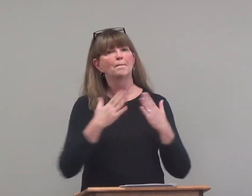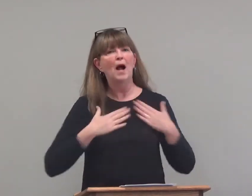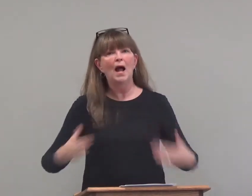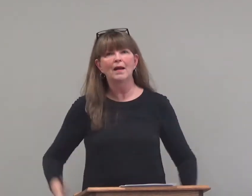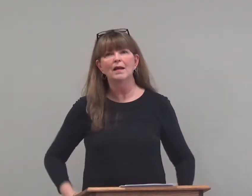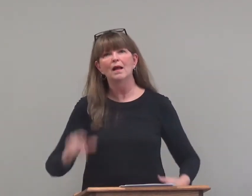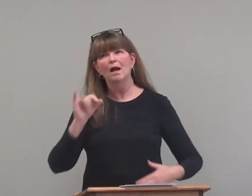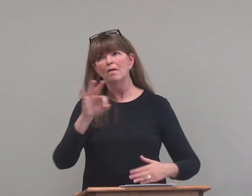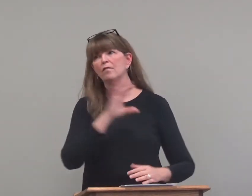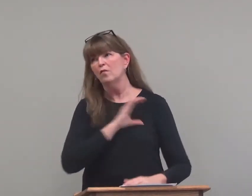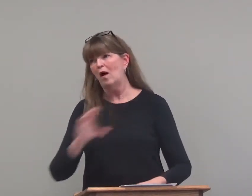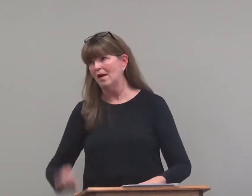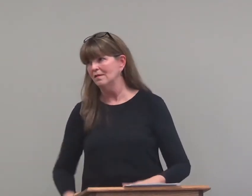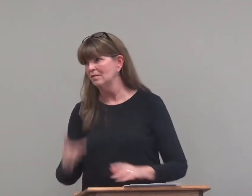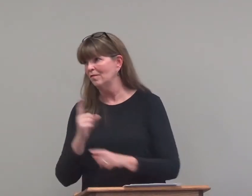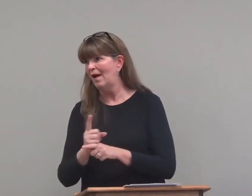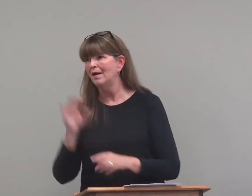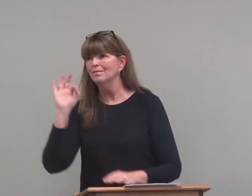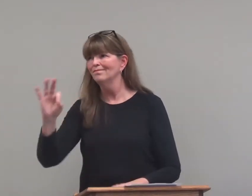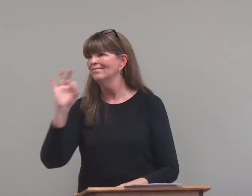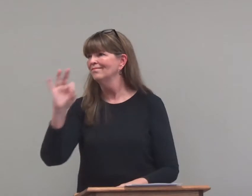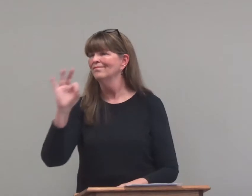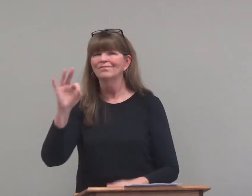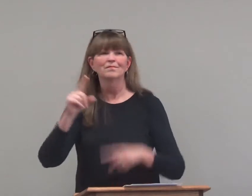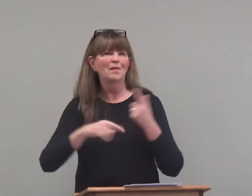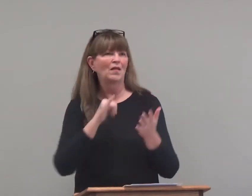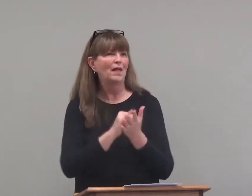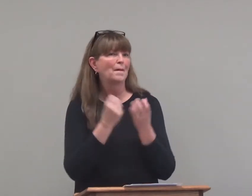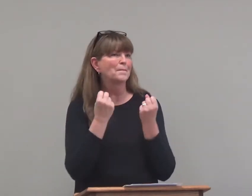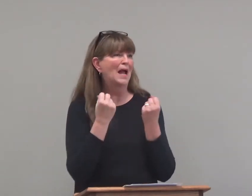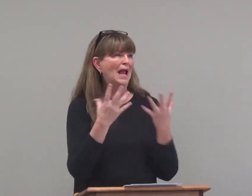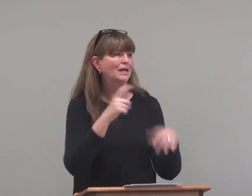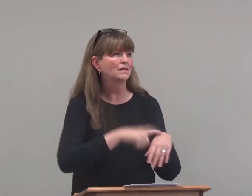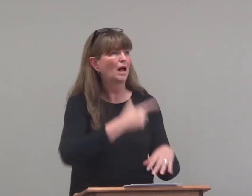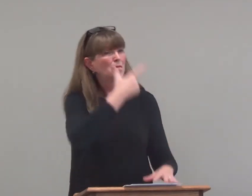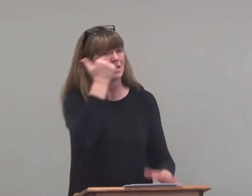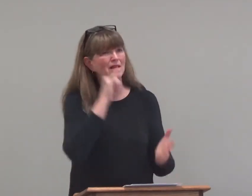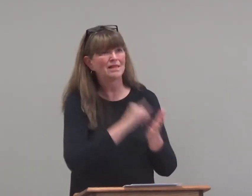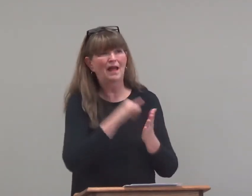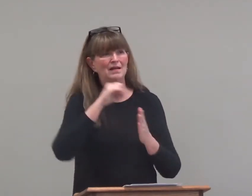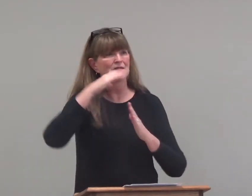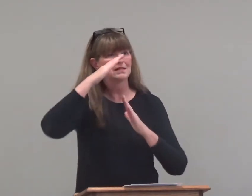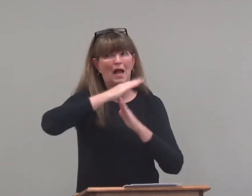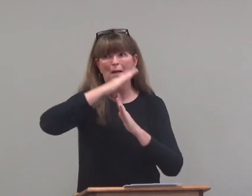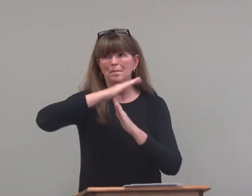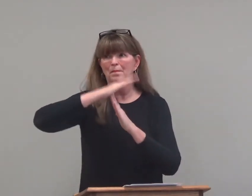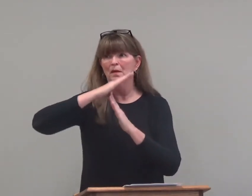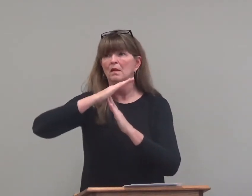we believers together become the body of Christ. You know, we've talked about that so many times.